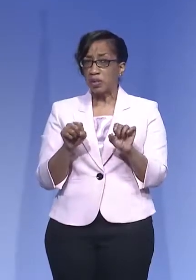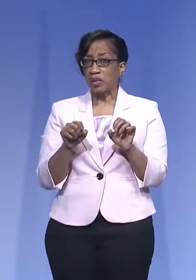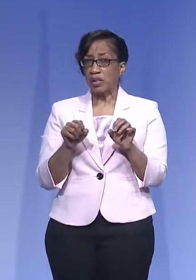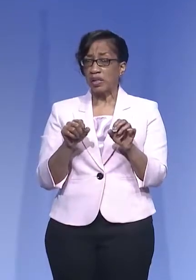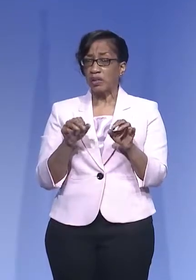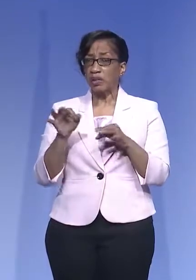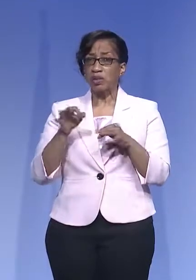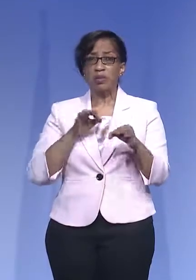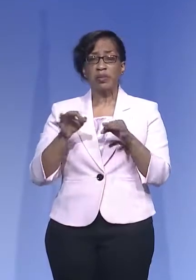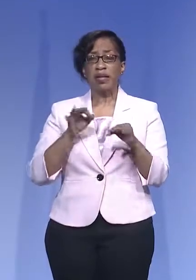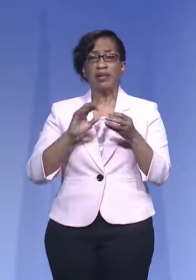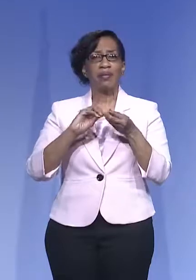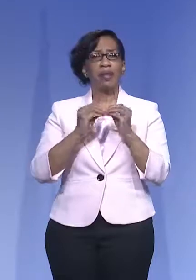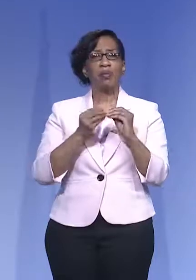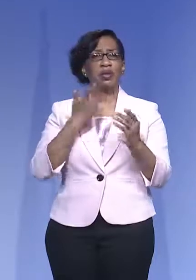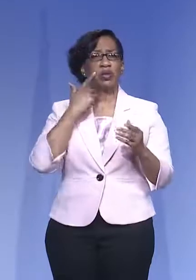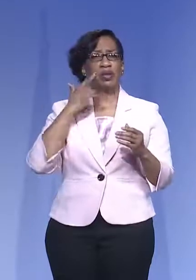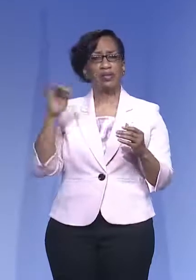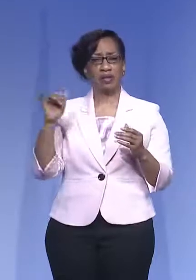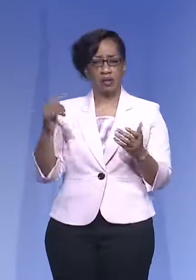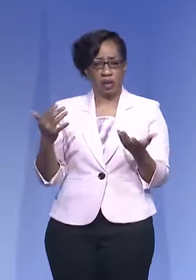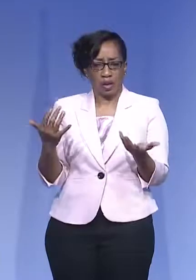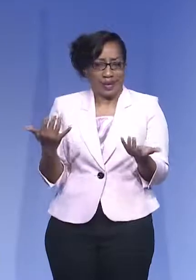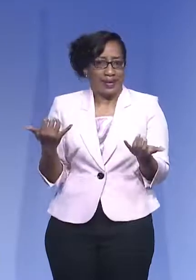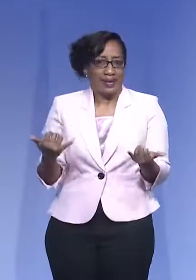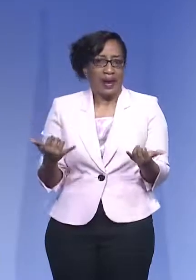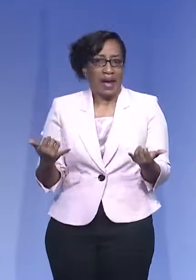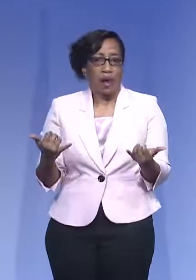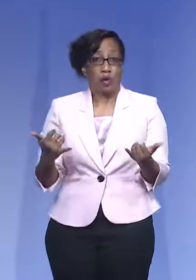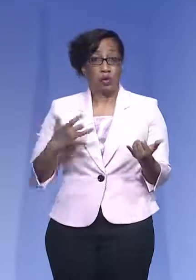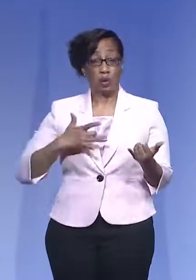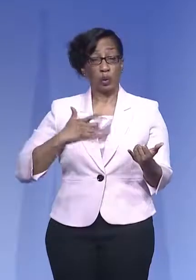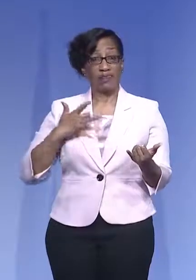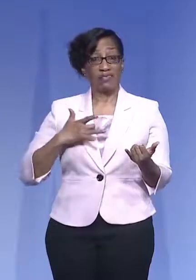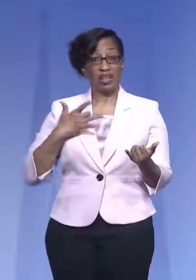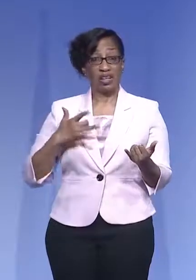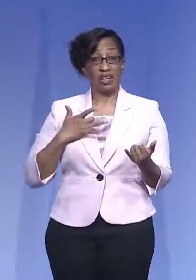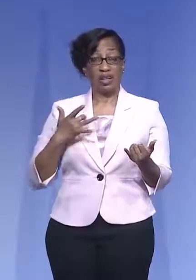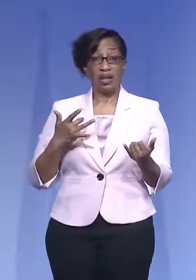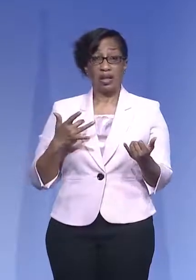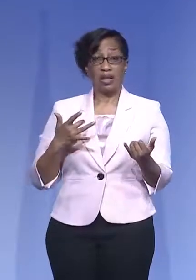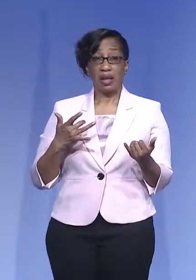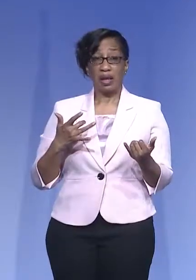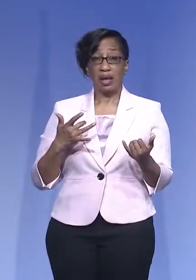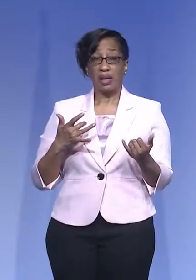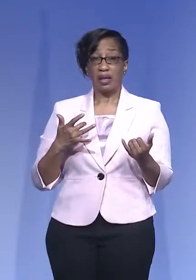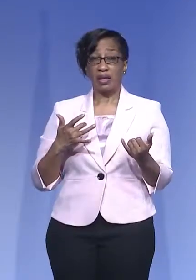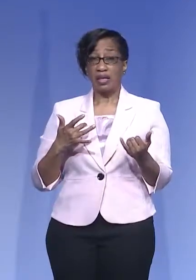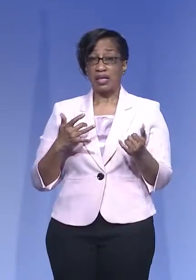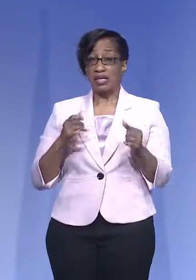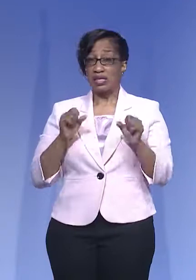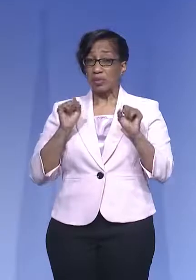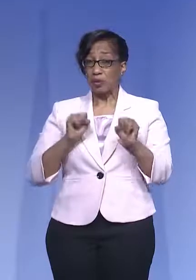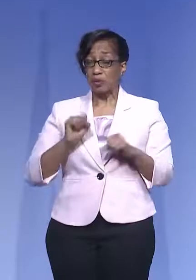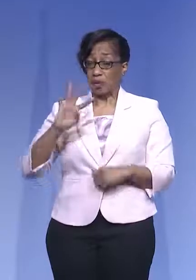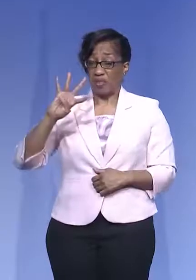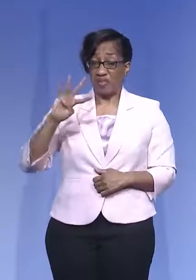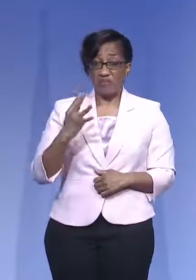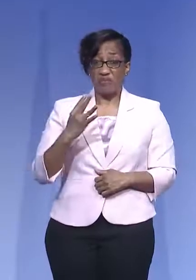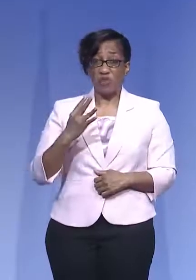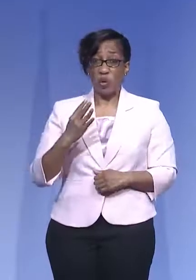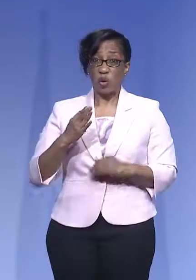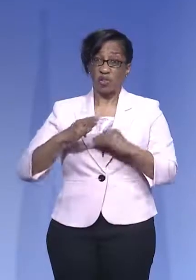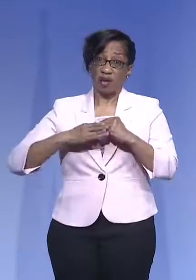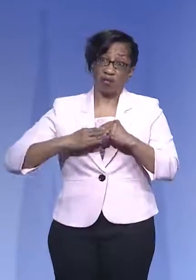to what the numbers look like now. Do we feel like we have skirted any kind of fourth wave, or what is there